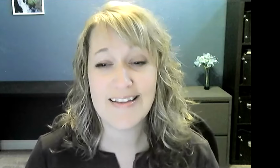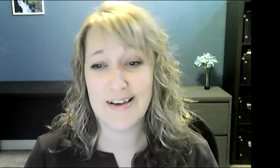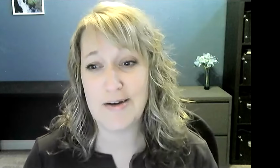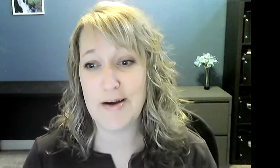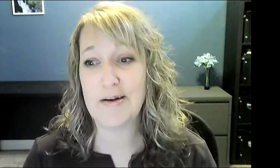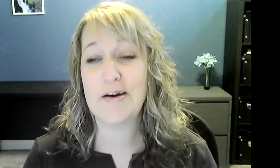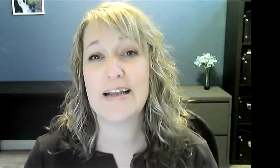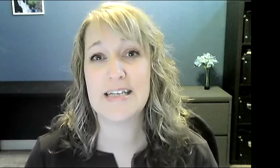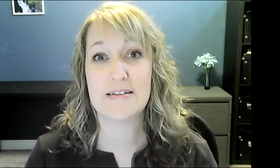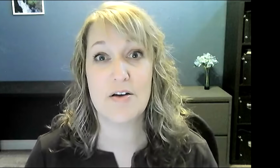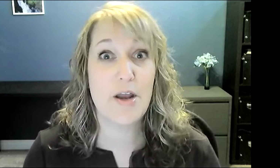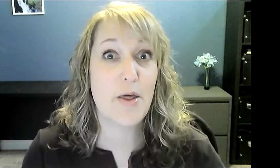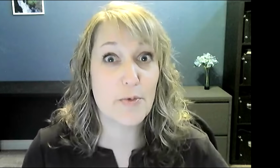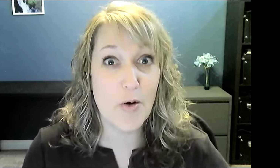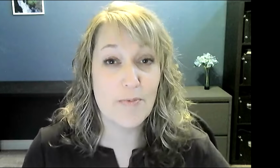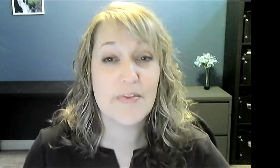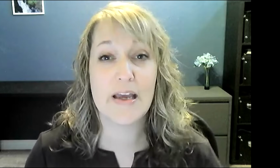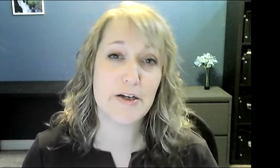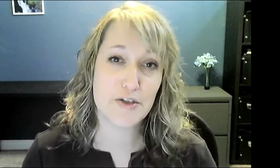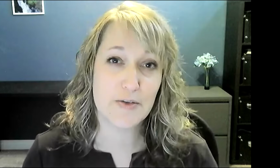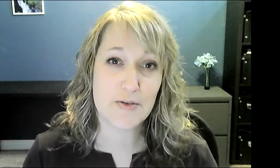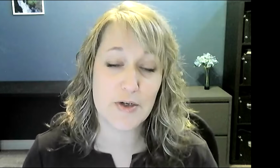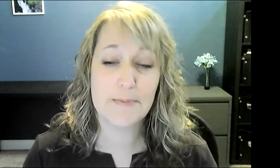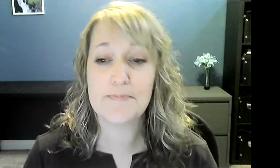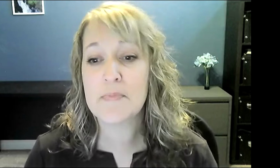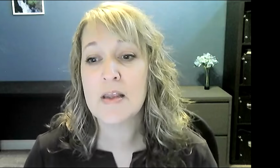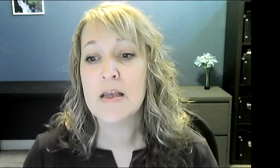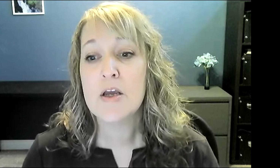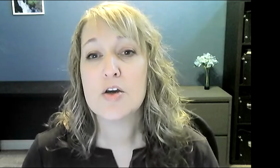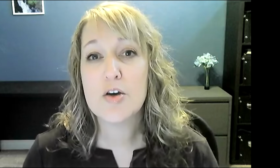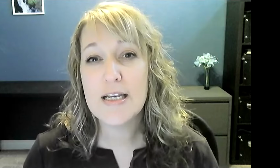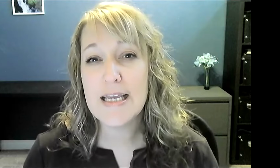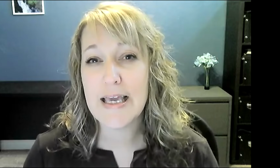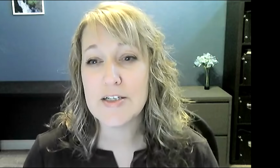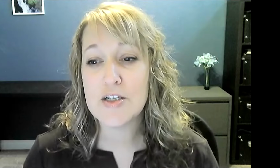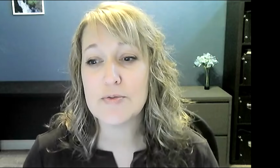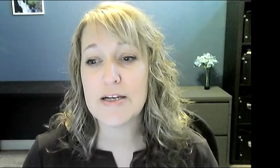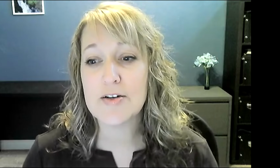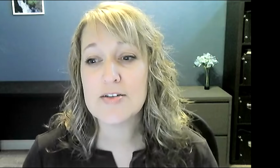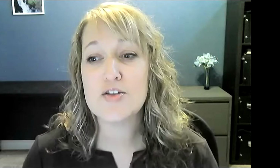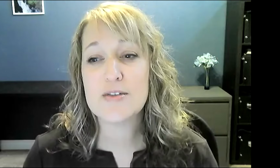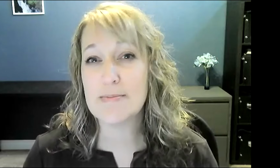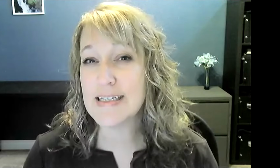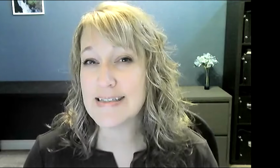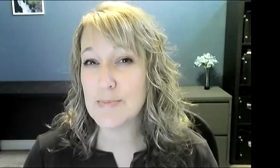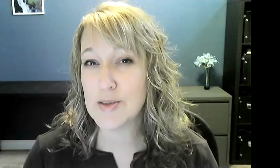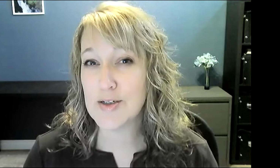the narrator and takes on another role, a character in the story. Good engaging readers do something similar